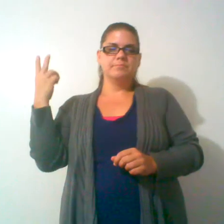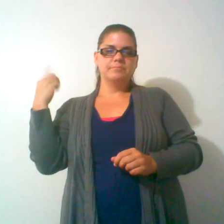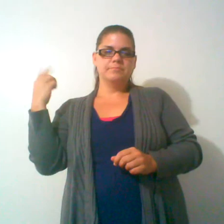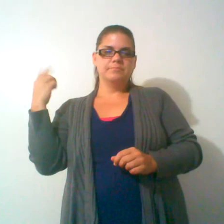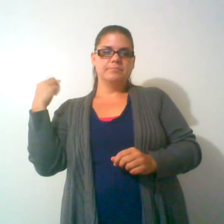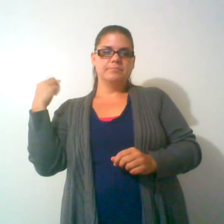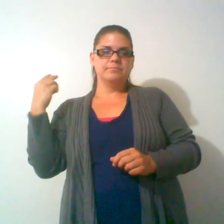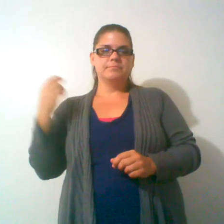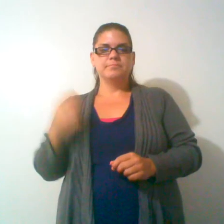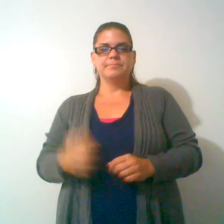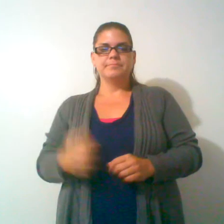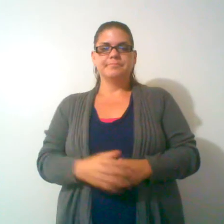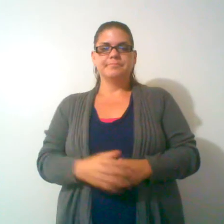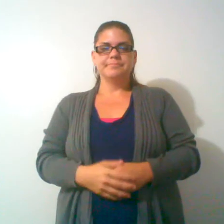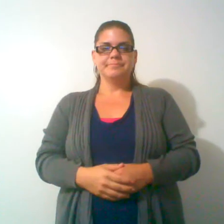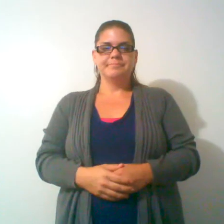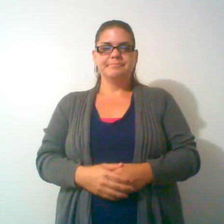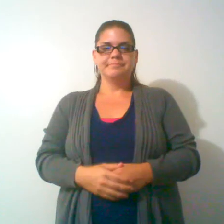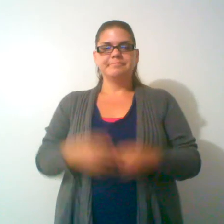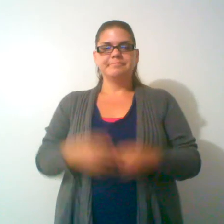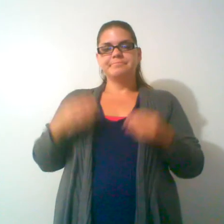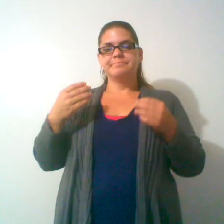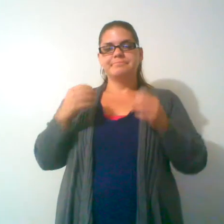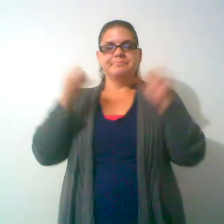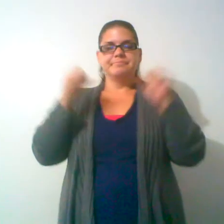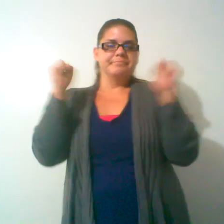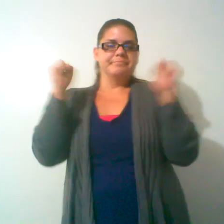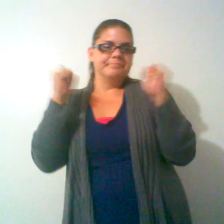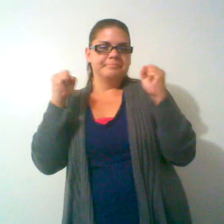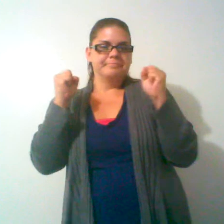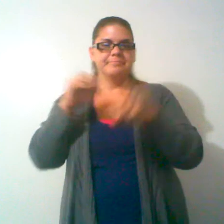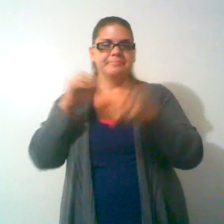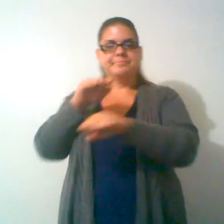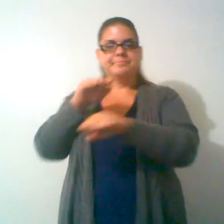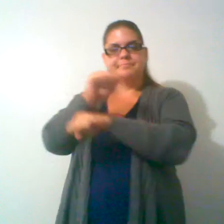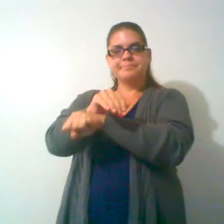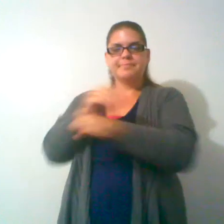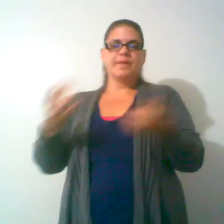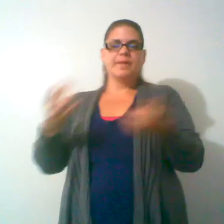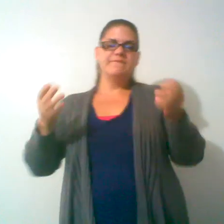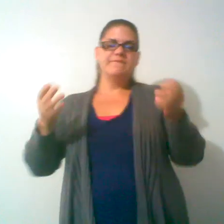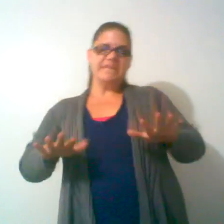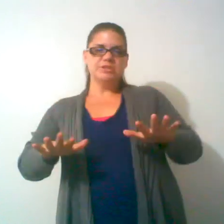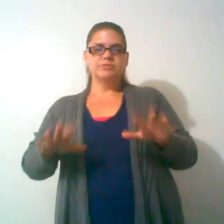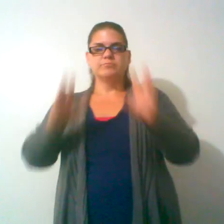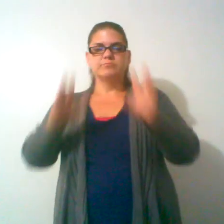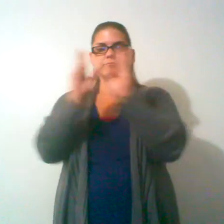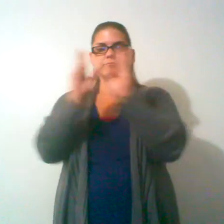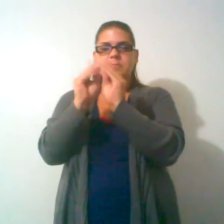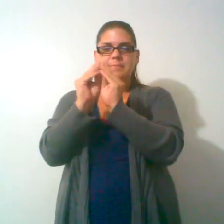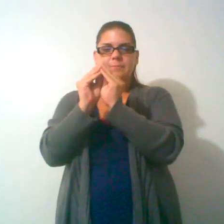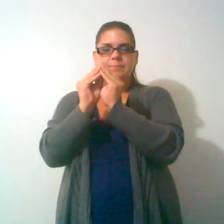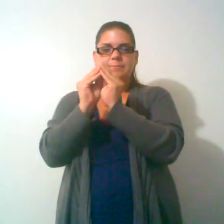cold winter night. It was snowing, and we were not able to see